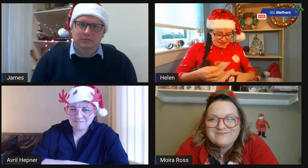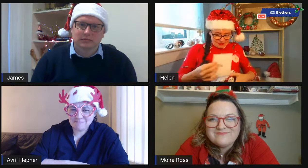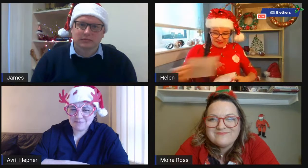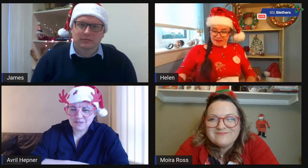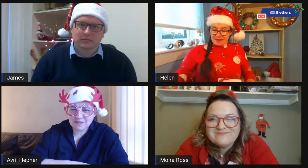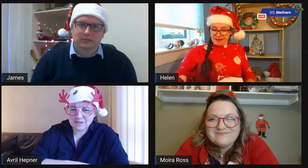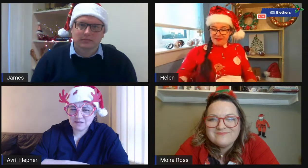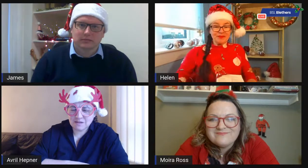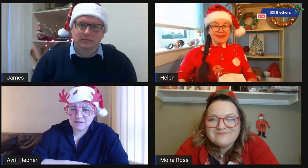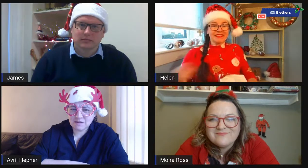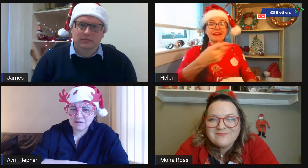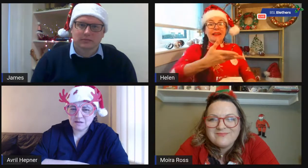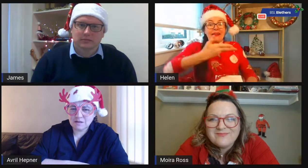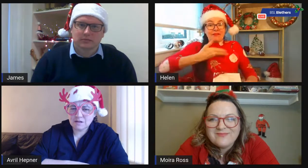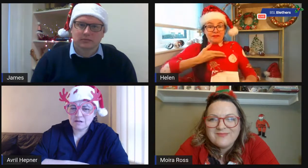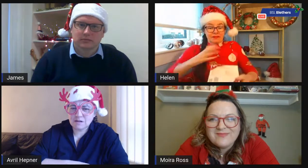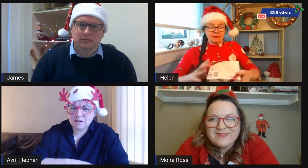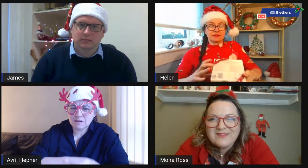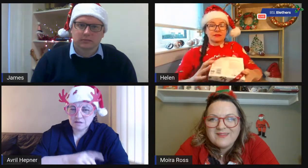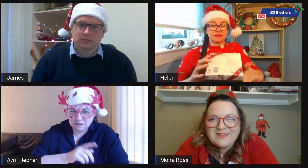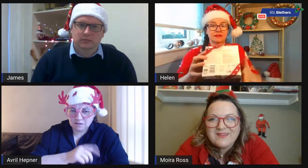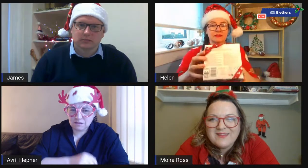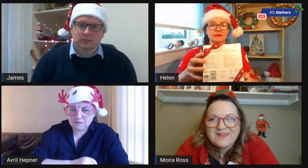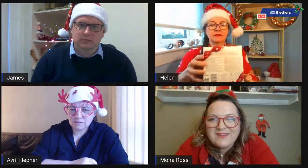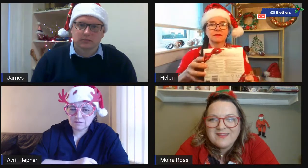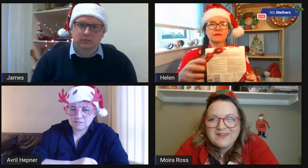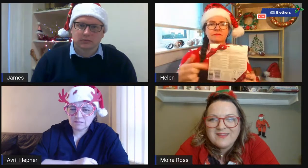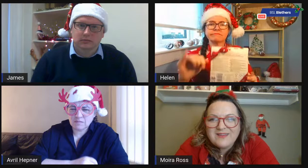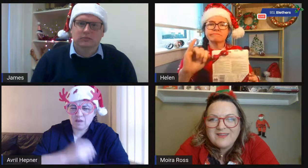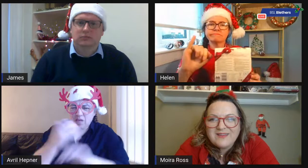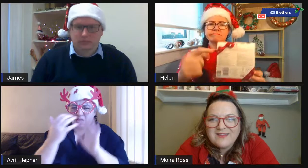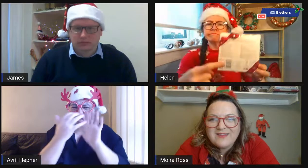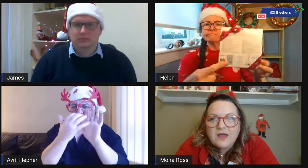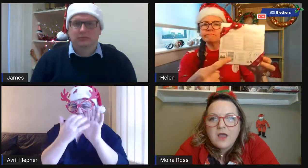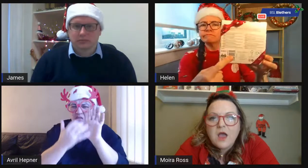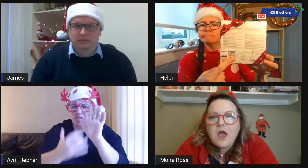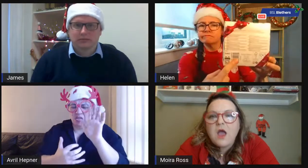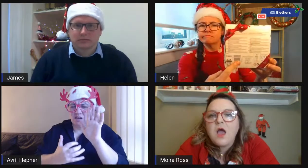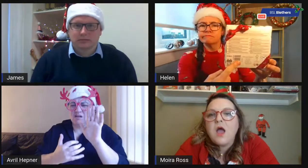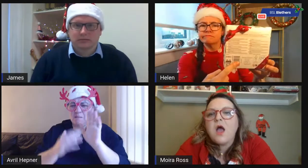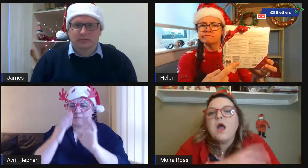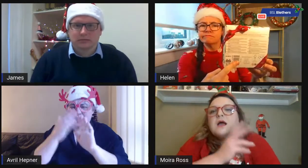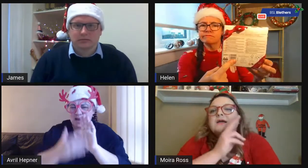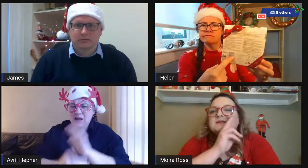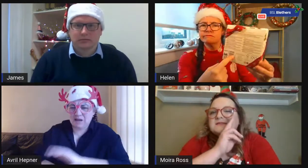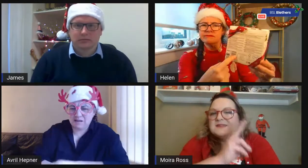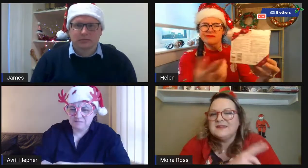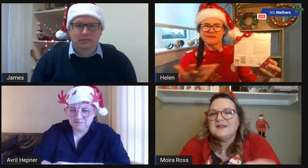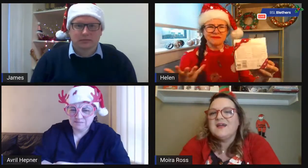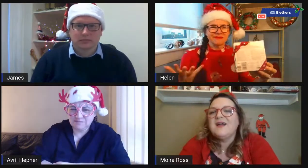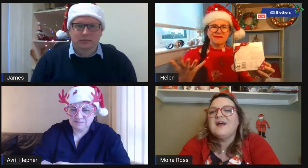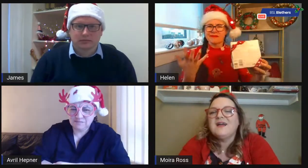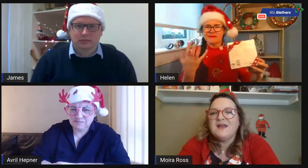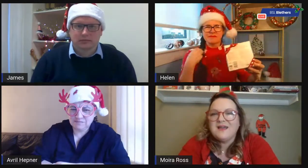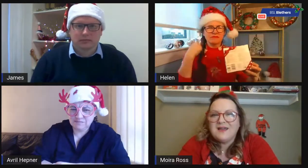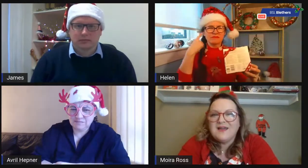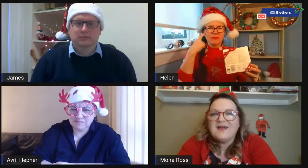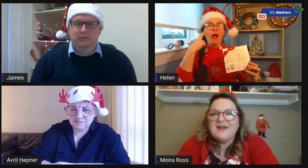I'm going to show you. When I was given the box, that was all the writing stuff, you know, Just the text codes on and the all back that.